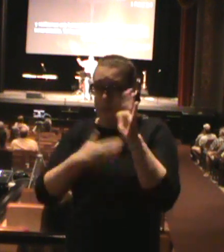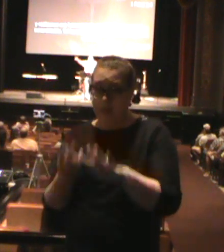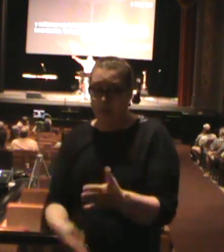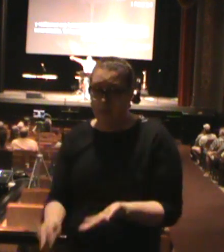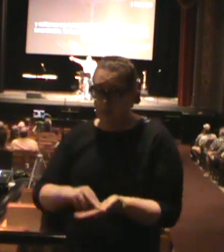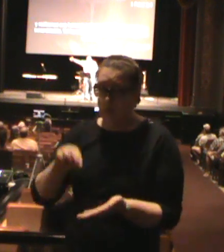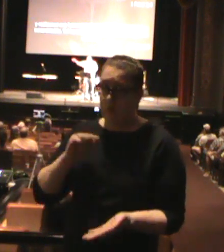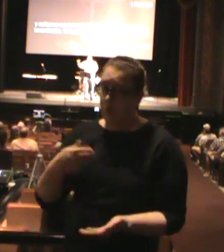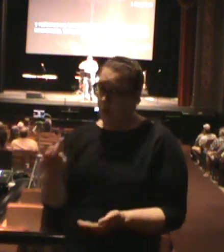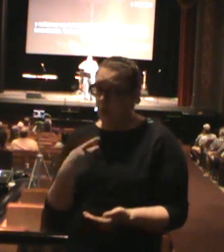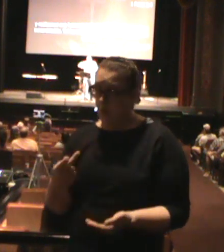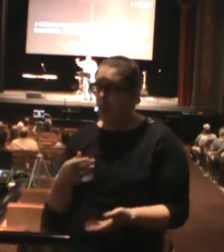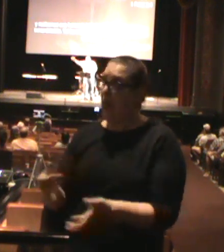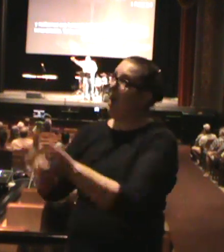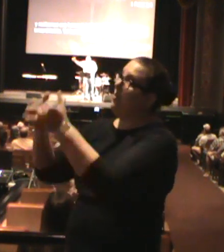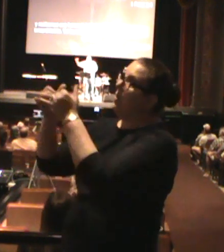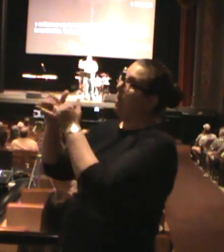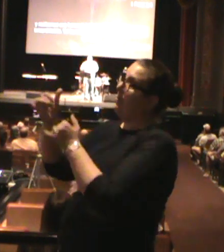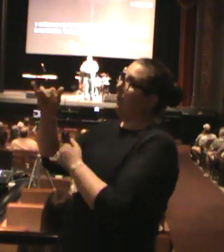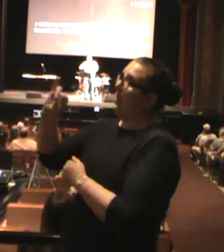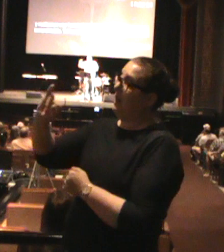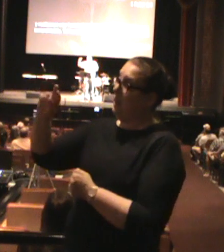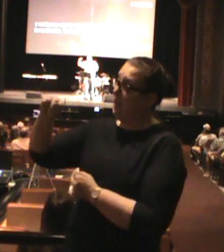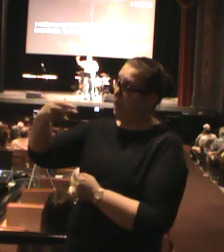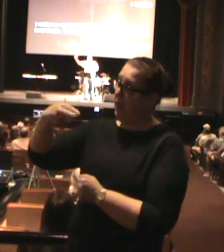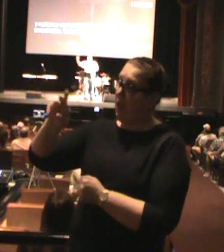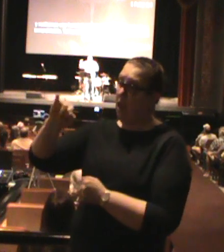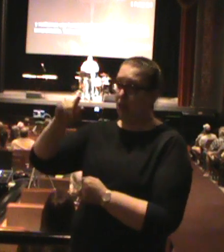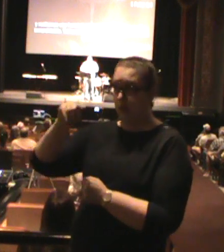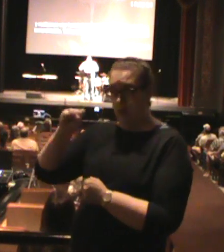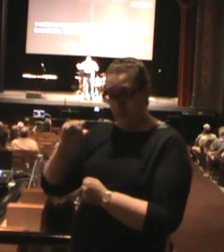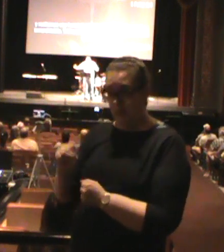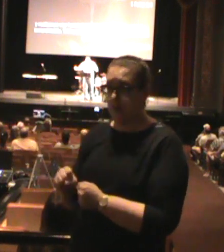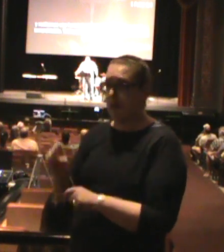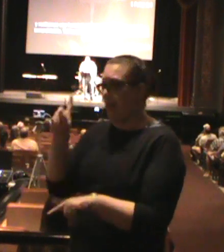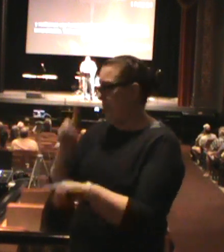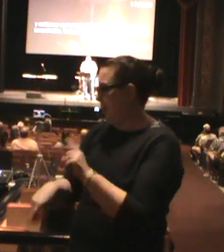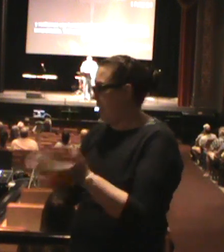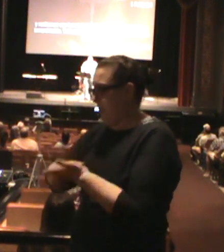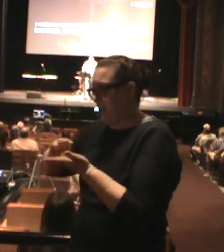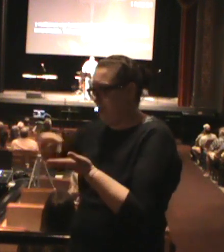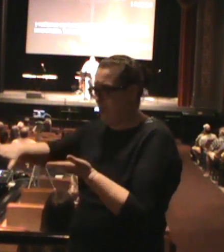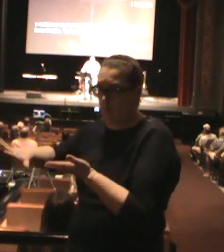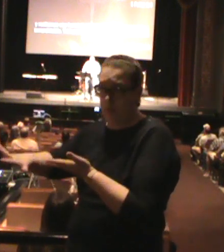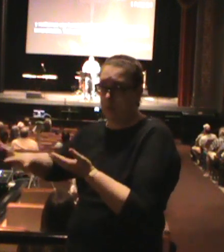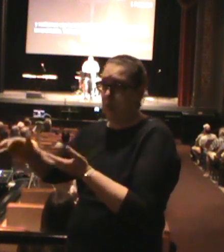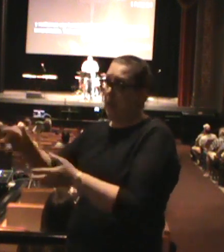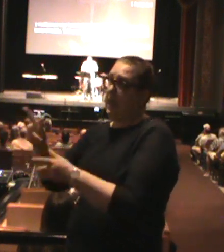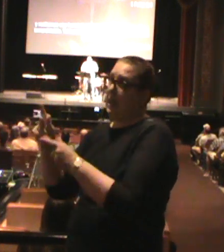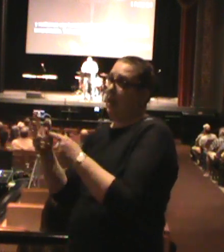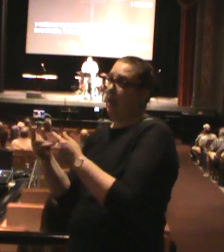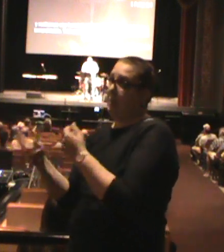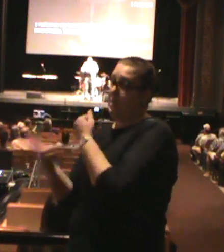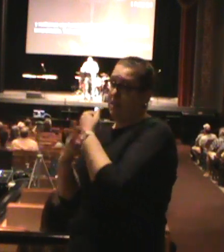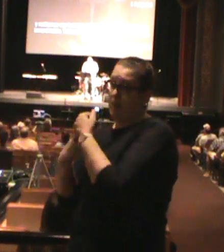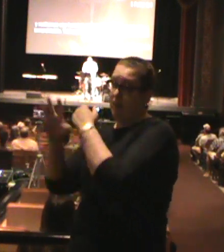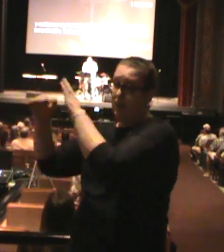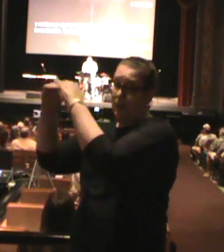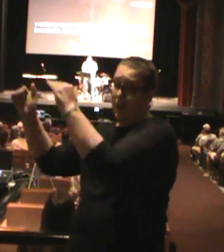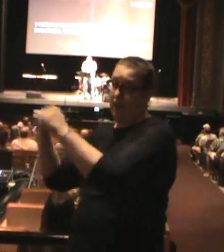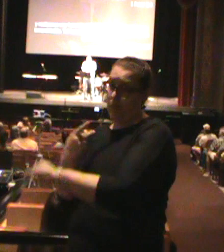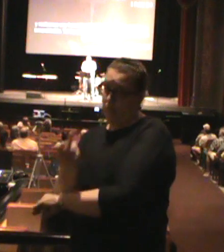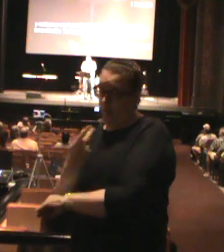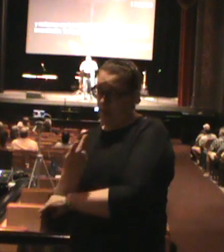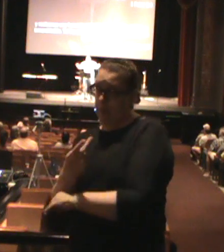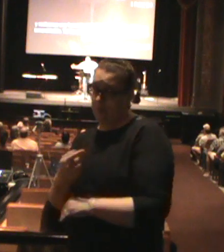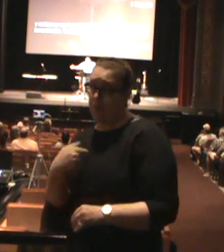inheritance that is imperishable, undefiled, and unfading, kept in heaven for us. Let me tell you something. I have preached many of